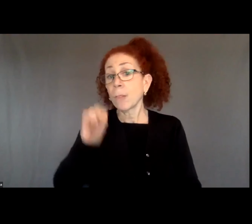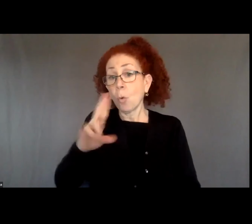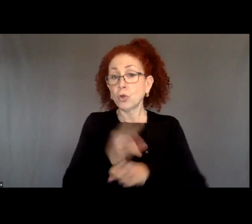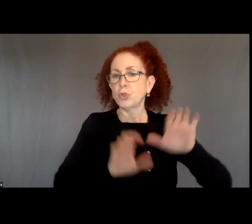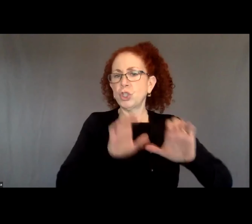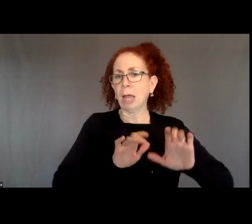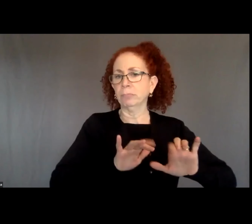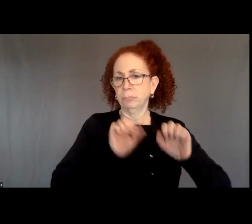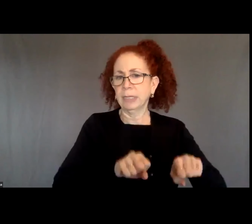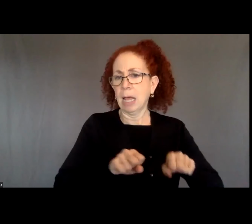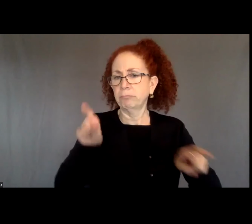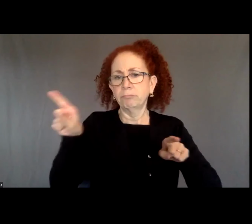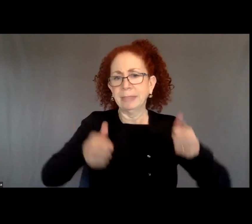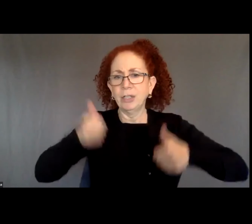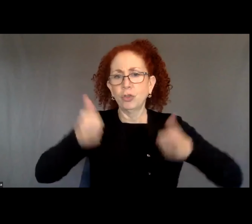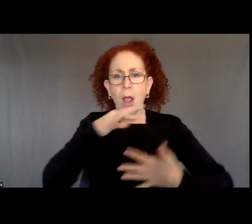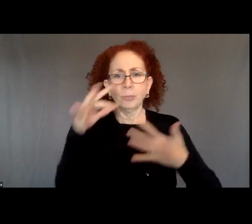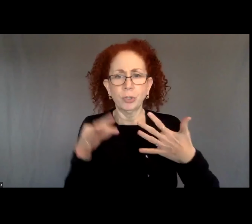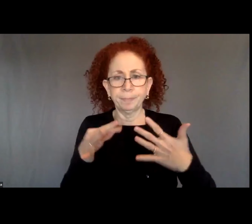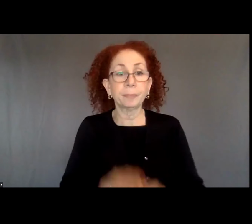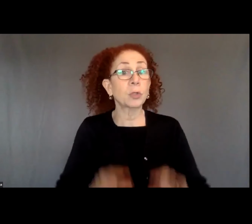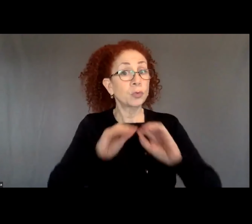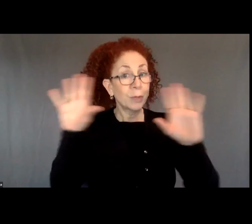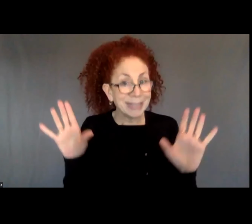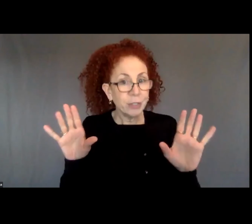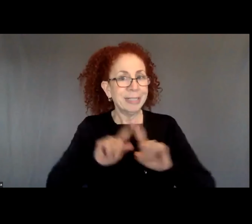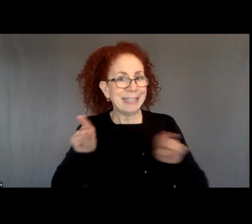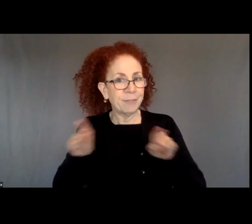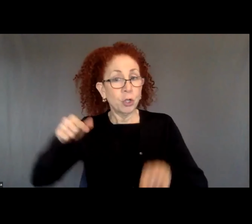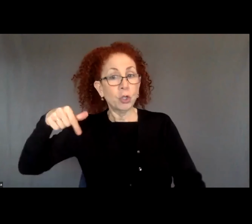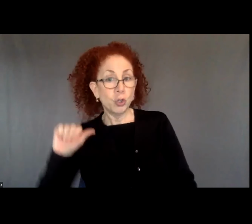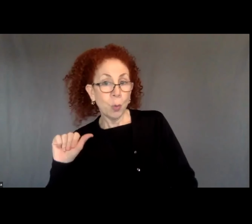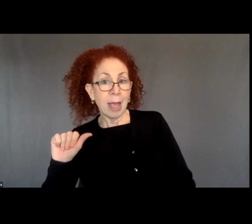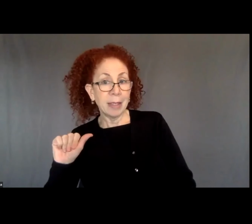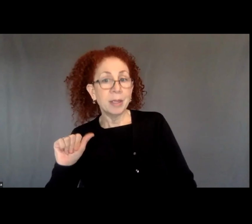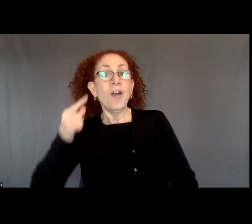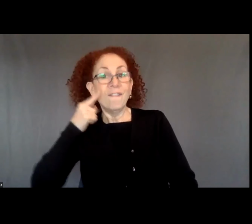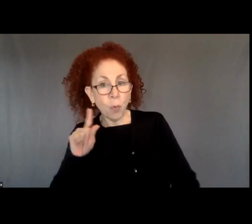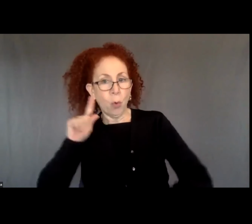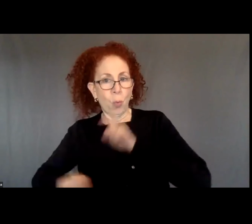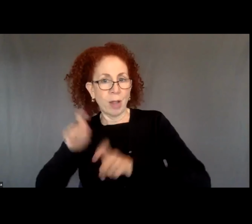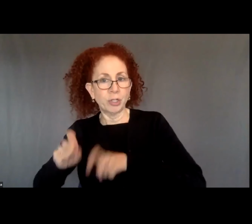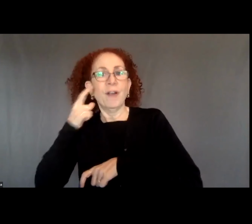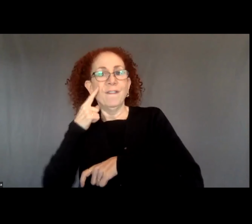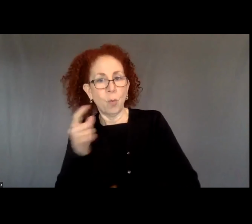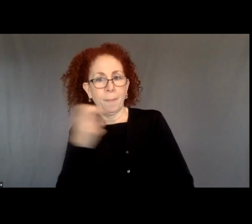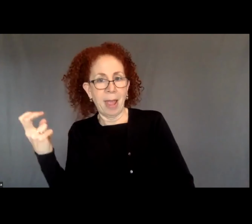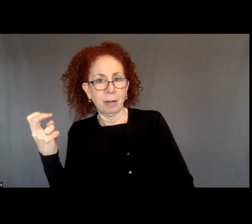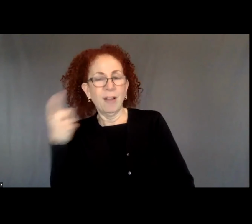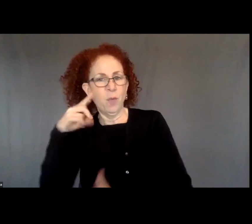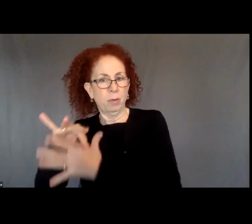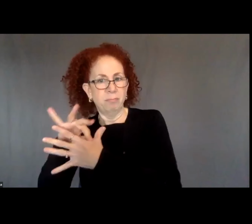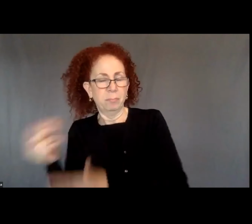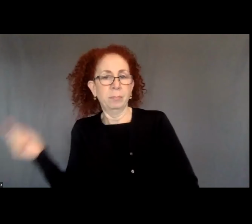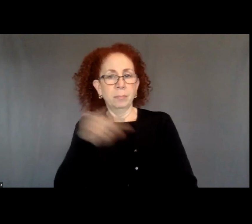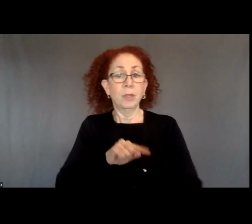again. And again, just want to make that clear, the distinction between the Q&A, which is substantive questions for our panelists, and the